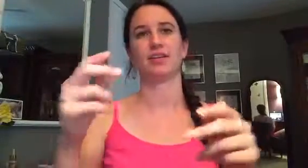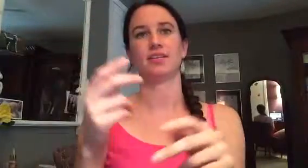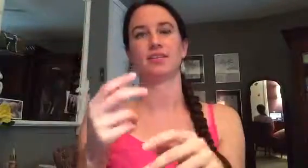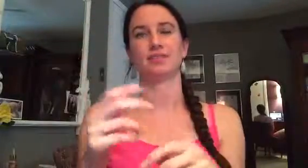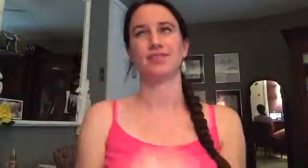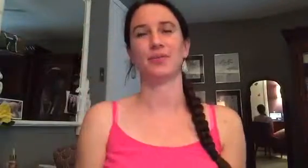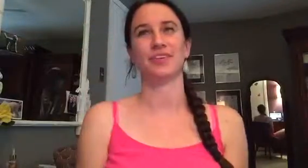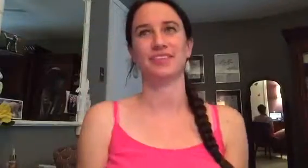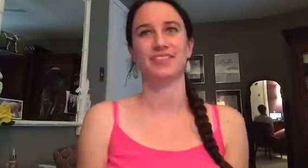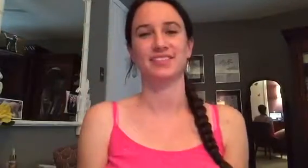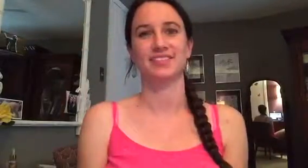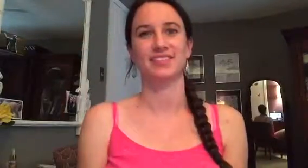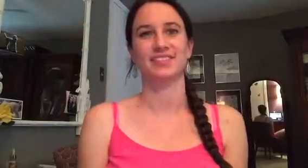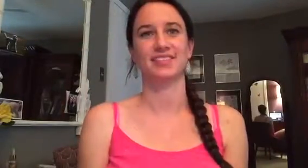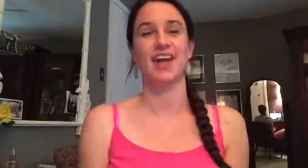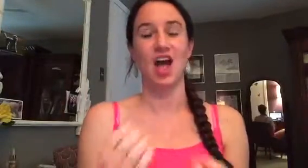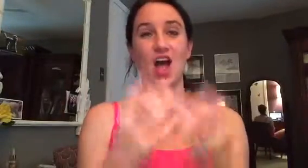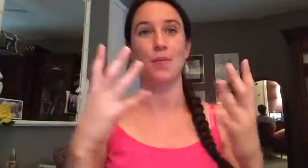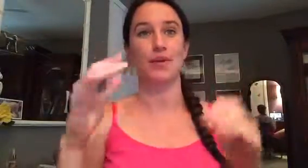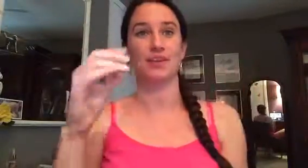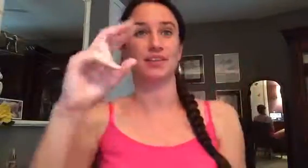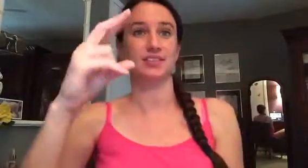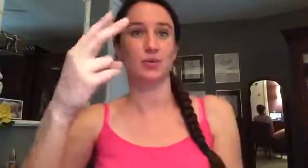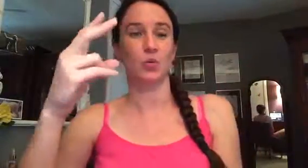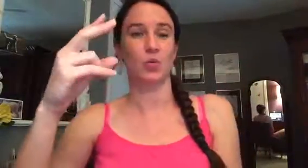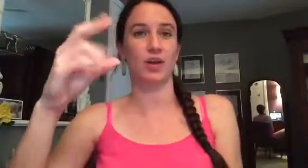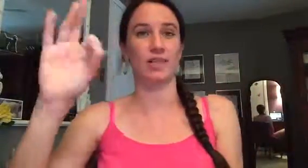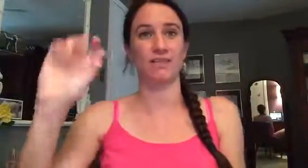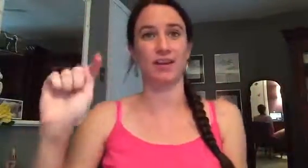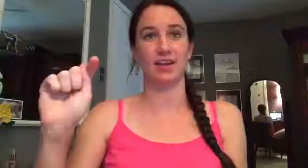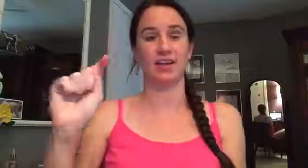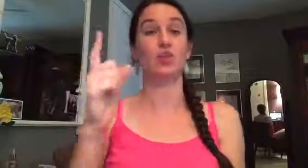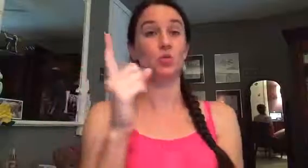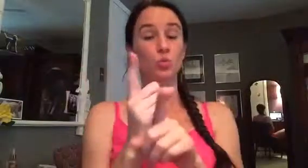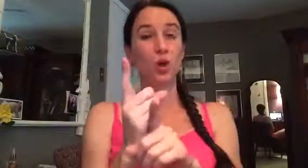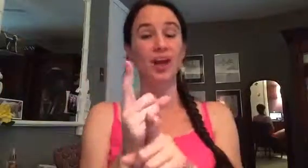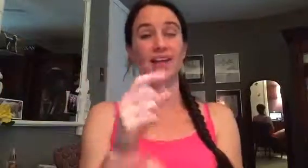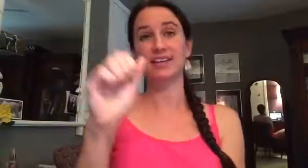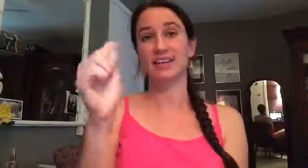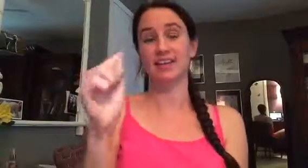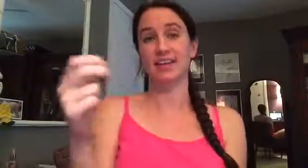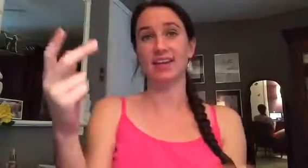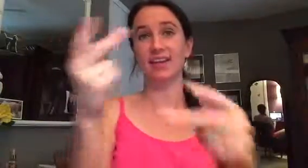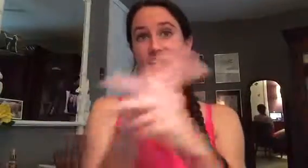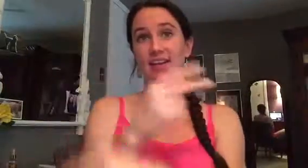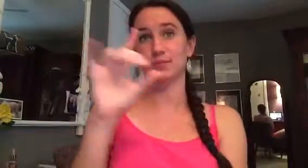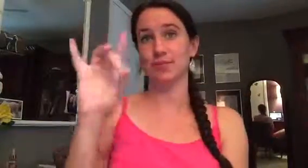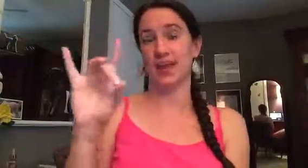That's right. 10 times 8 equals 80 square